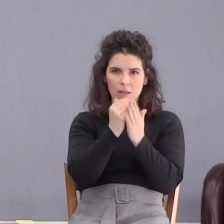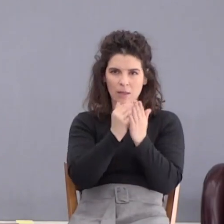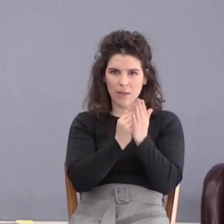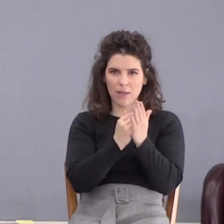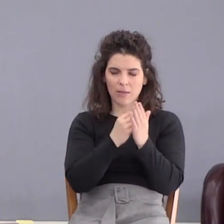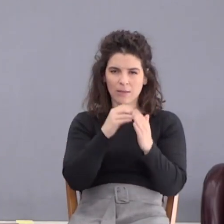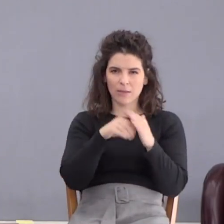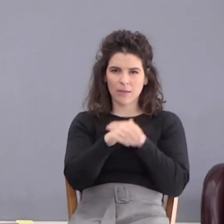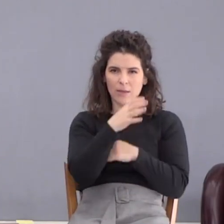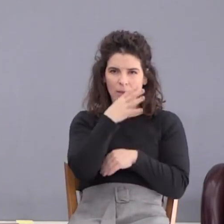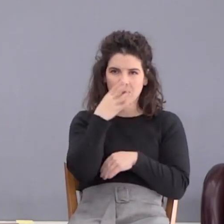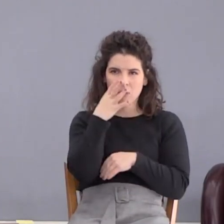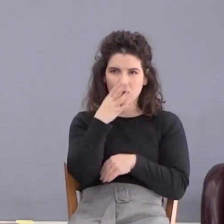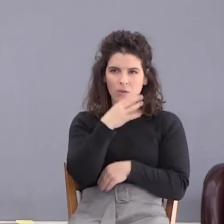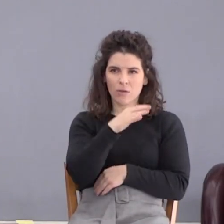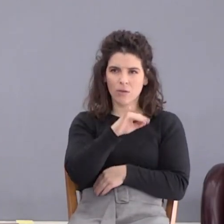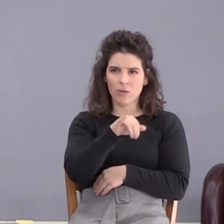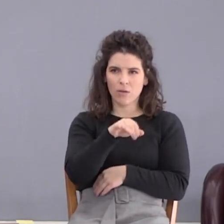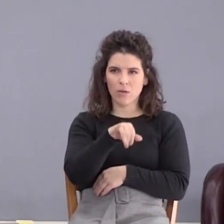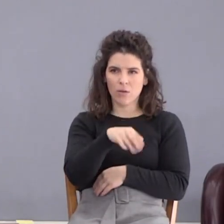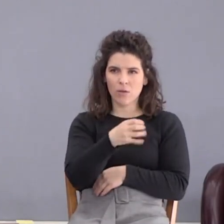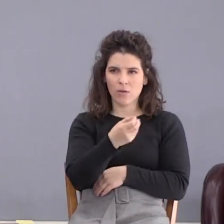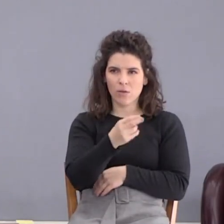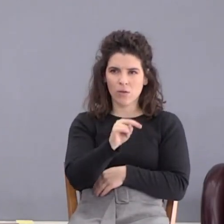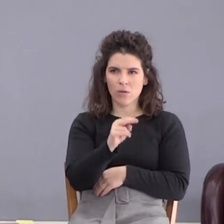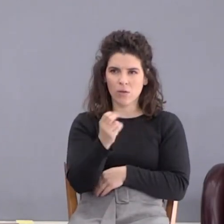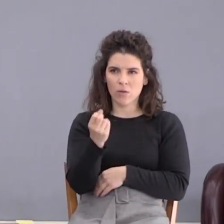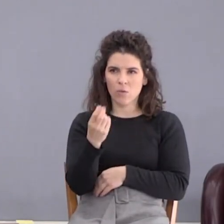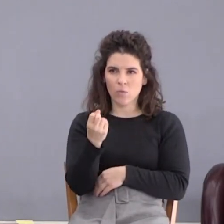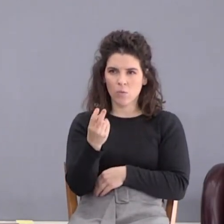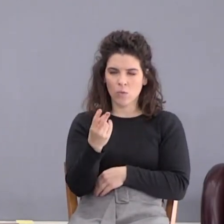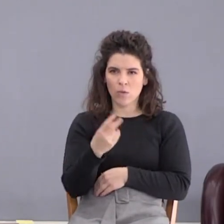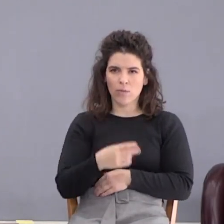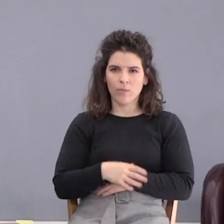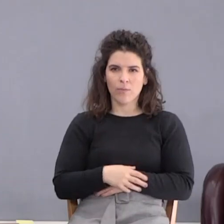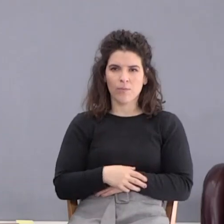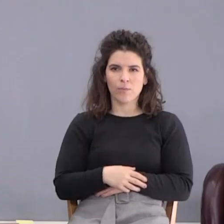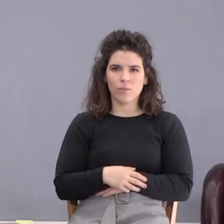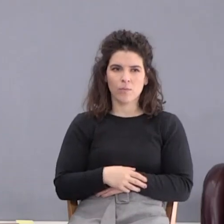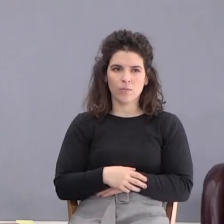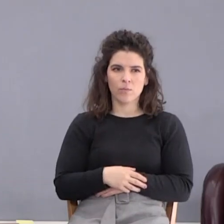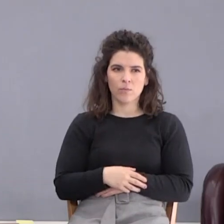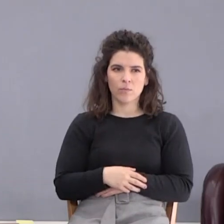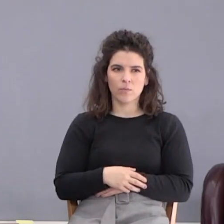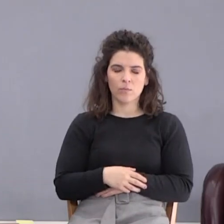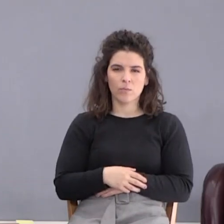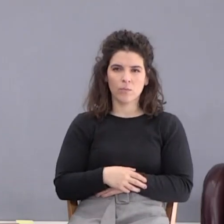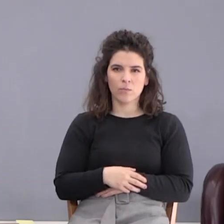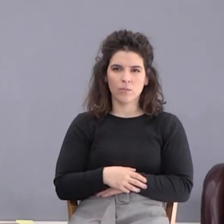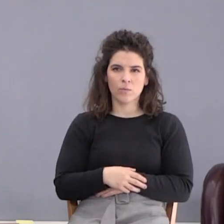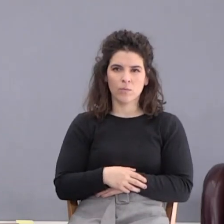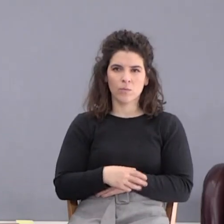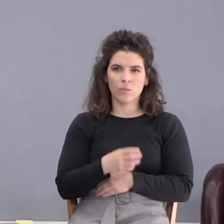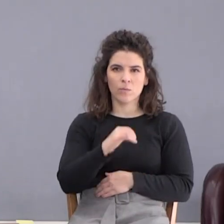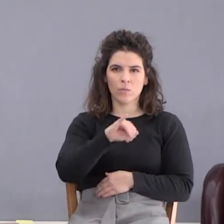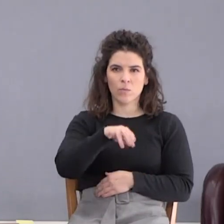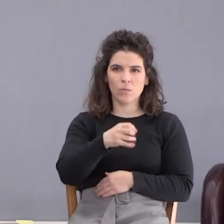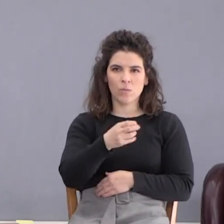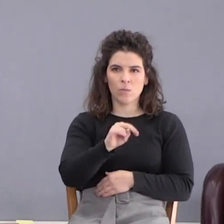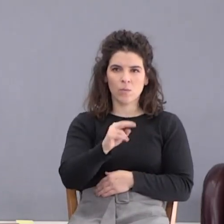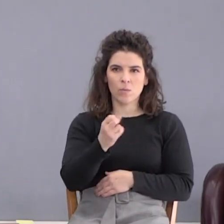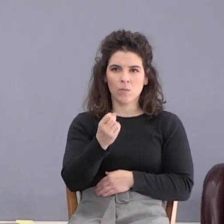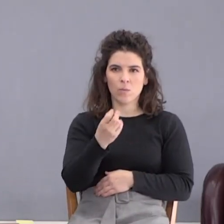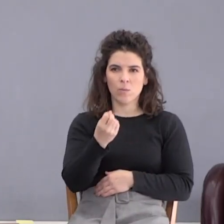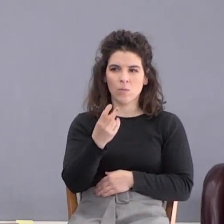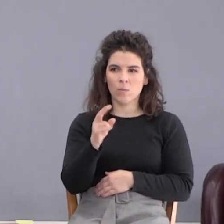John chapter 12. And notice there in John chapter 12, verse 23. John chapter